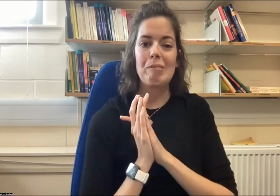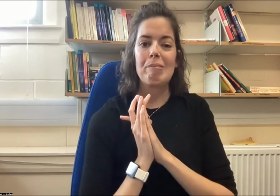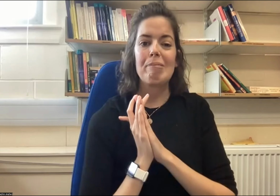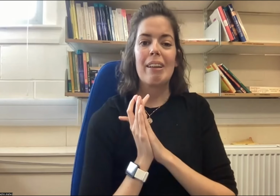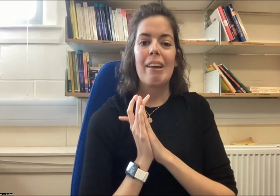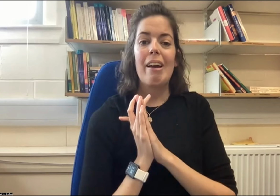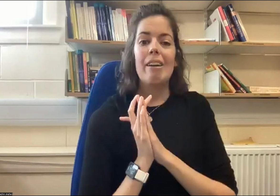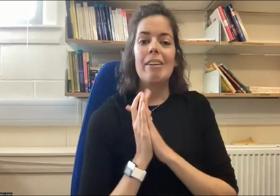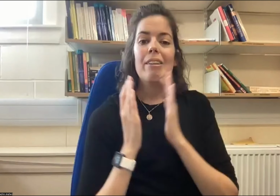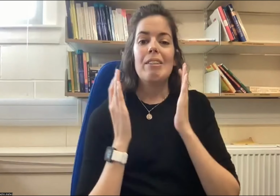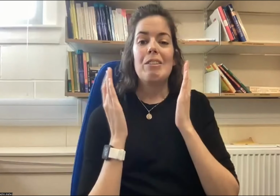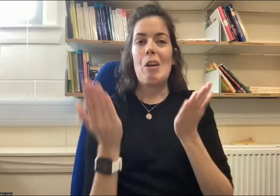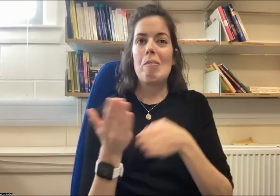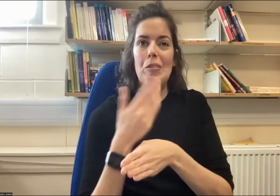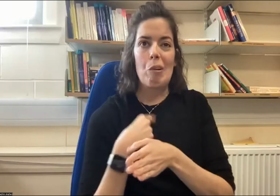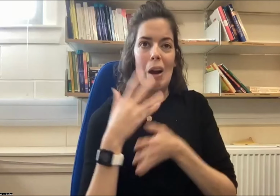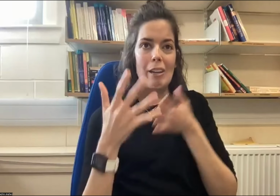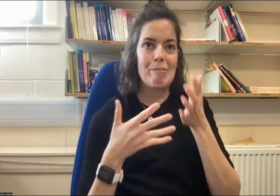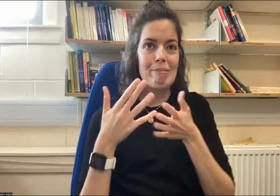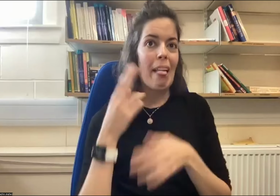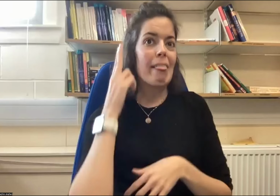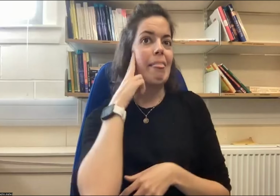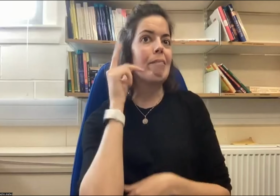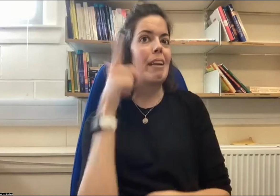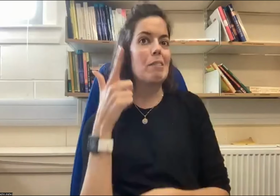So those are my research questions.